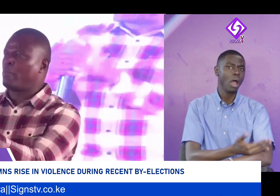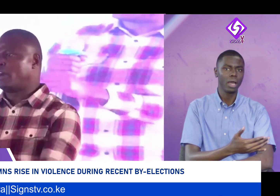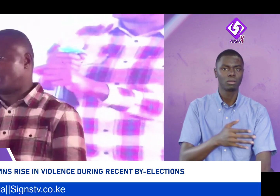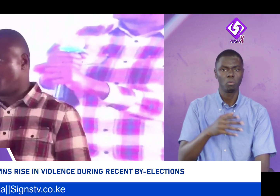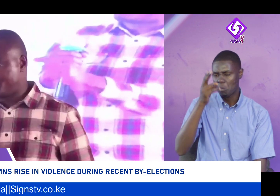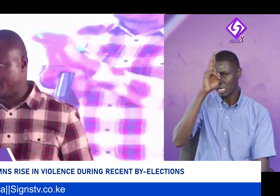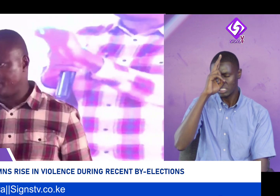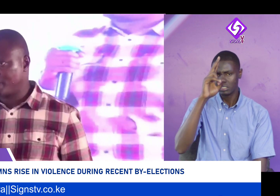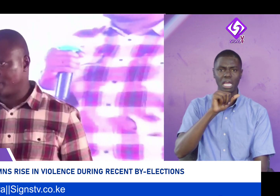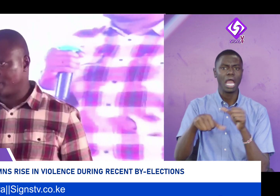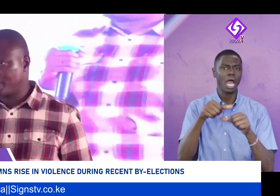ya uchaguzi.